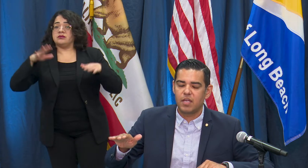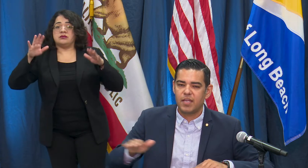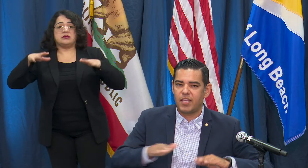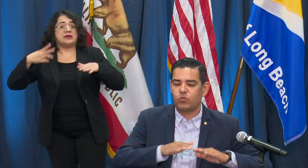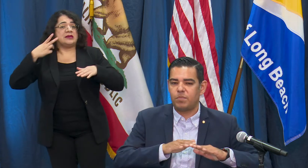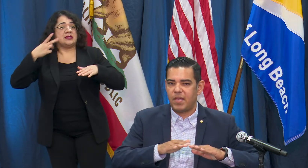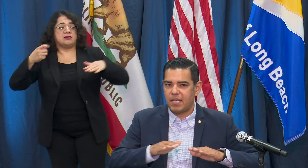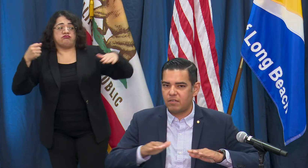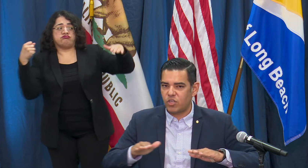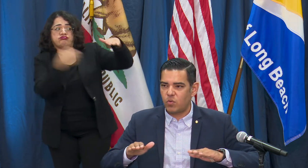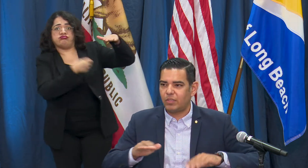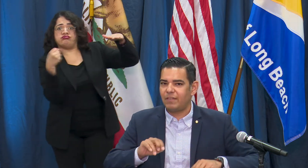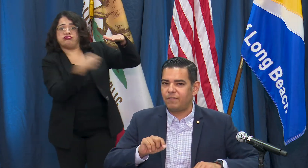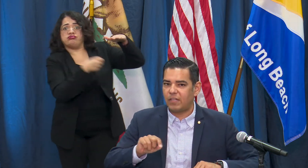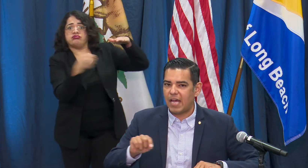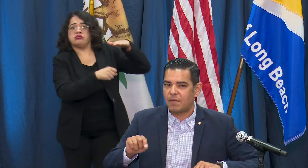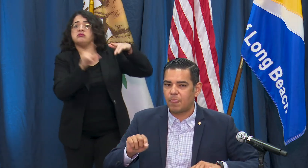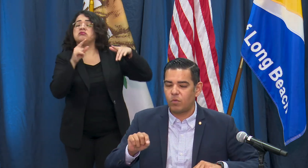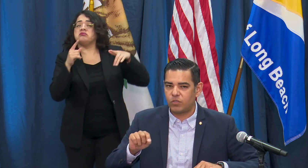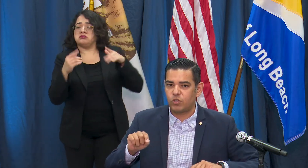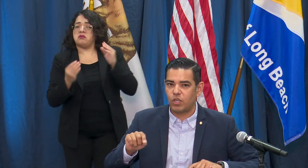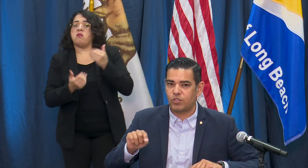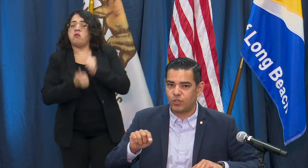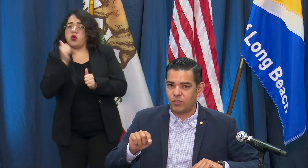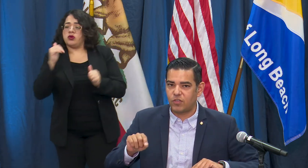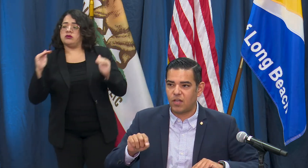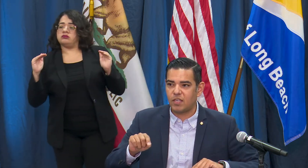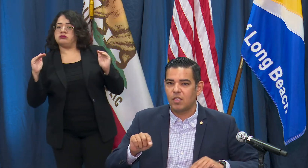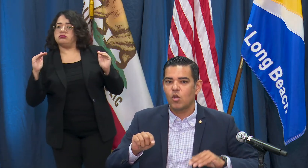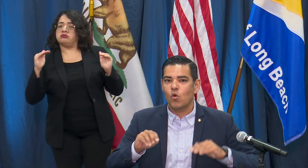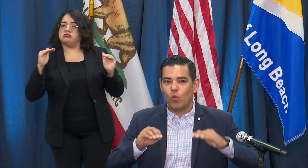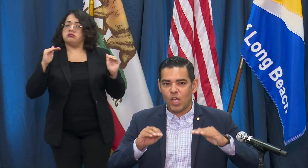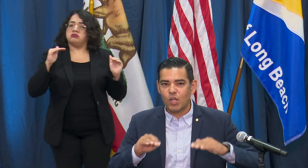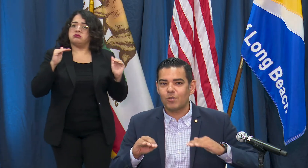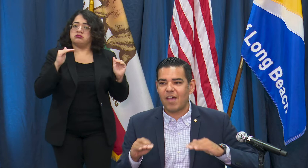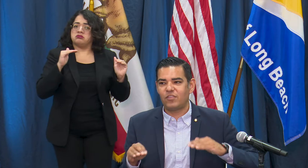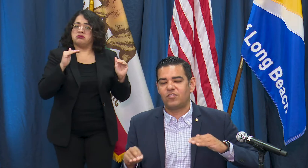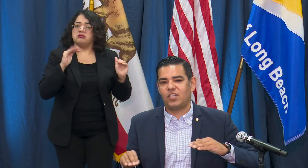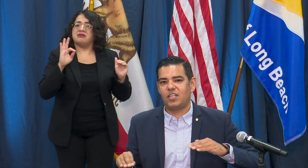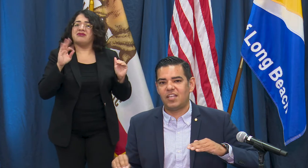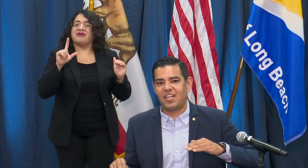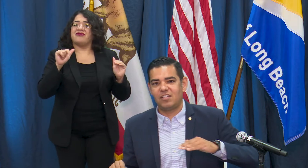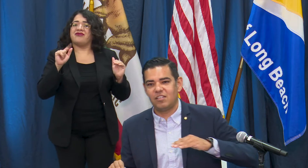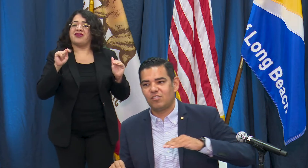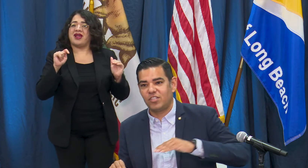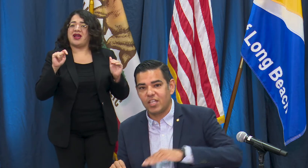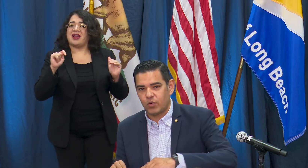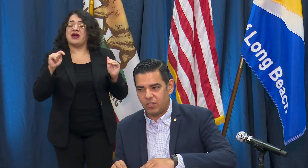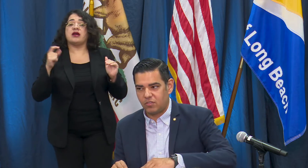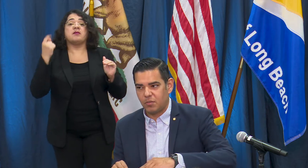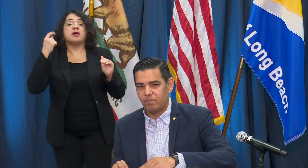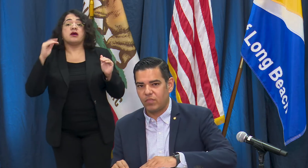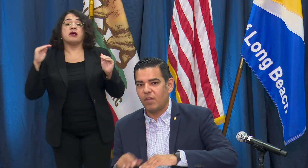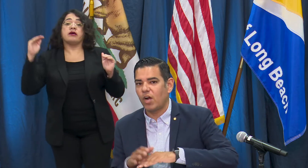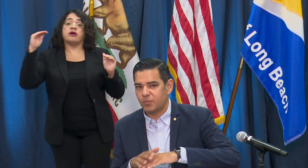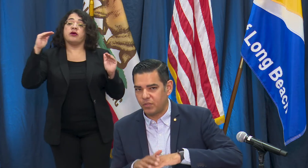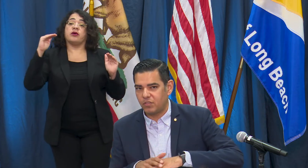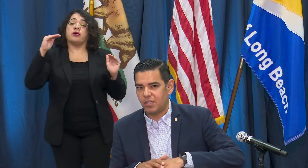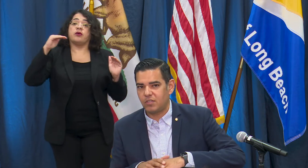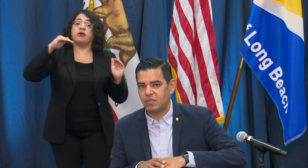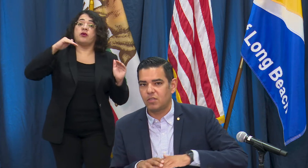hospitalizations. It's remained generally flat, it's a good sign. We also haven't seen a decrease